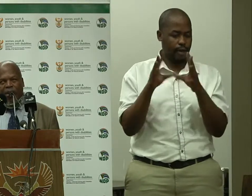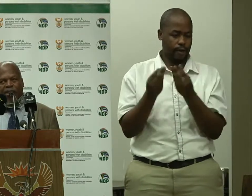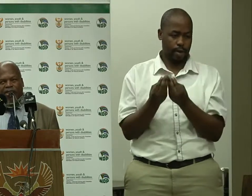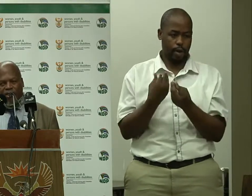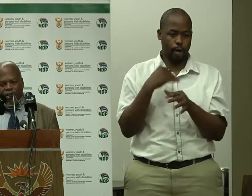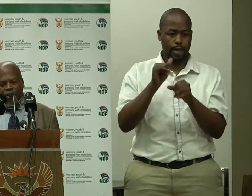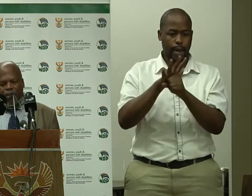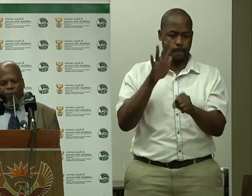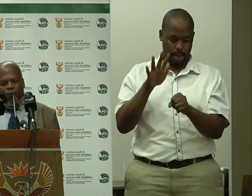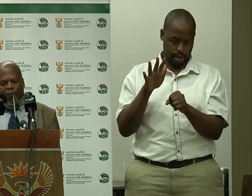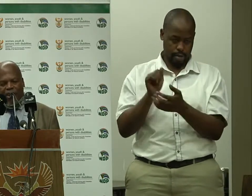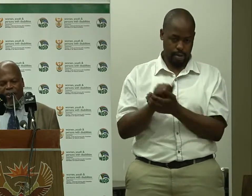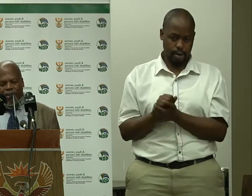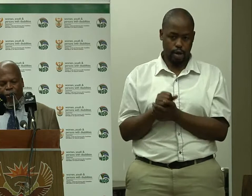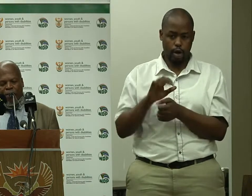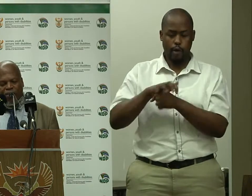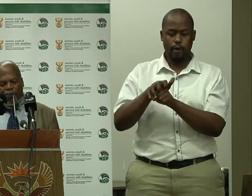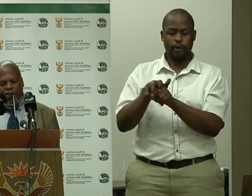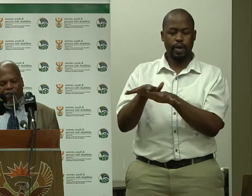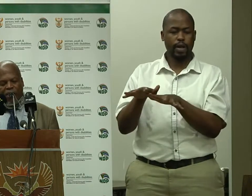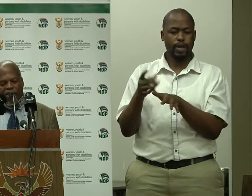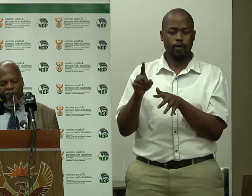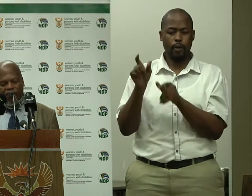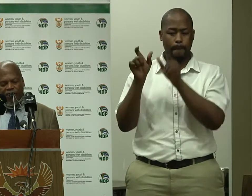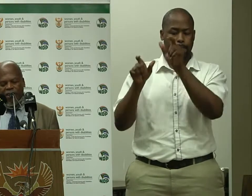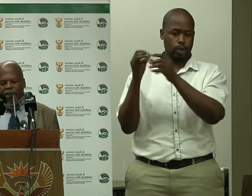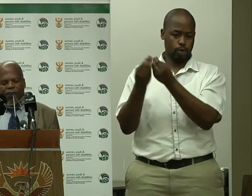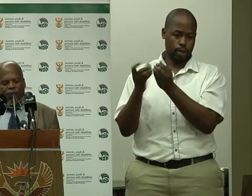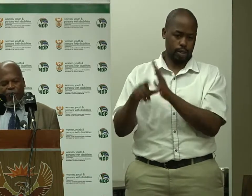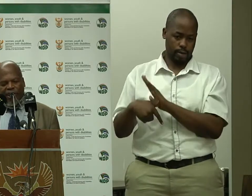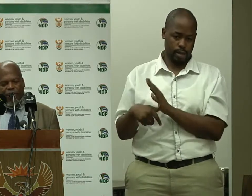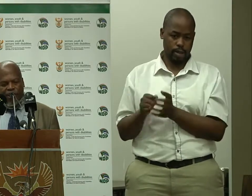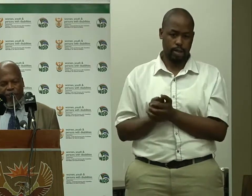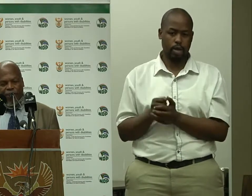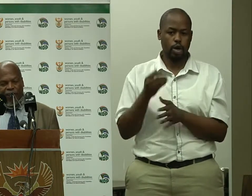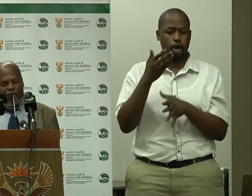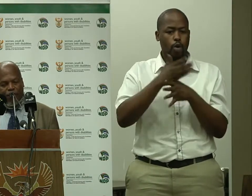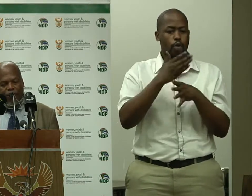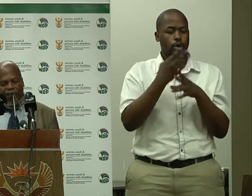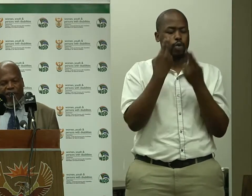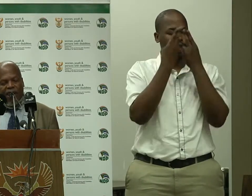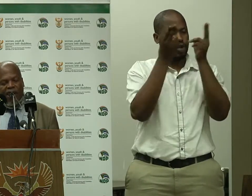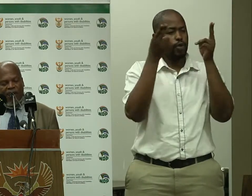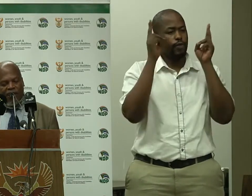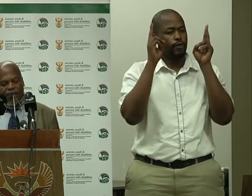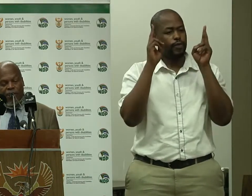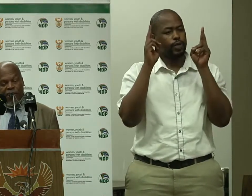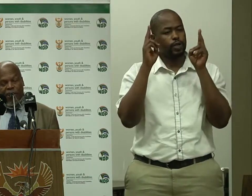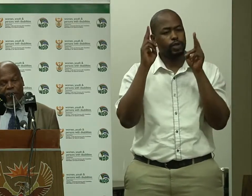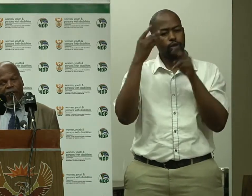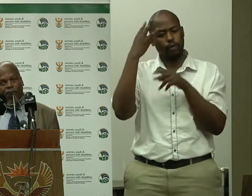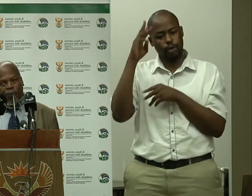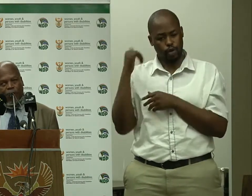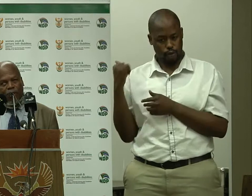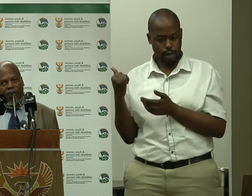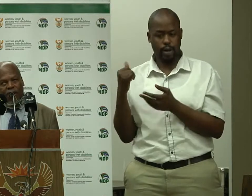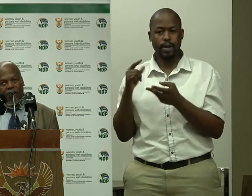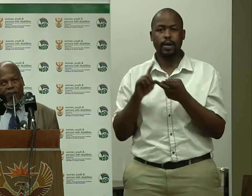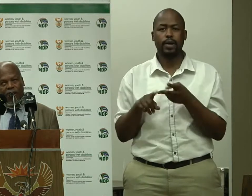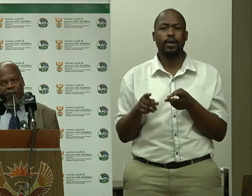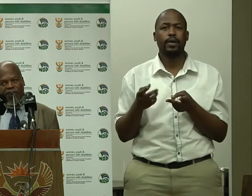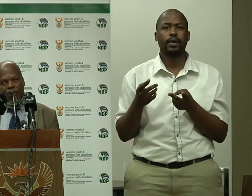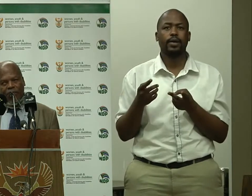the impact of COVID-19 on persons with disabilities. We're working with the University of Pretoria, and we've